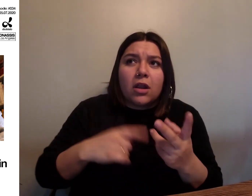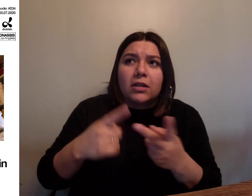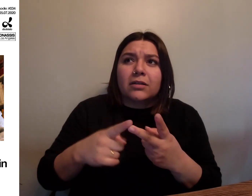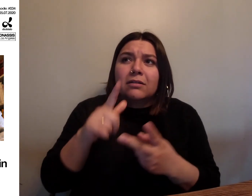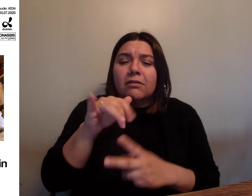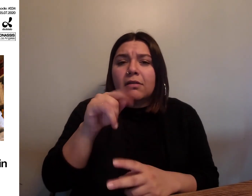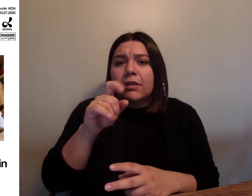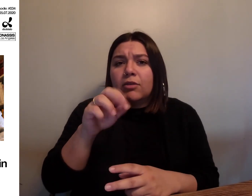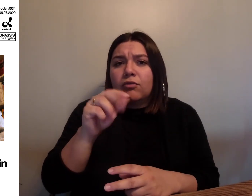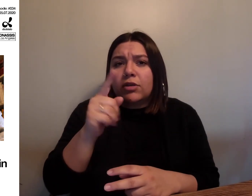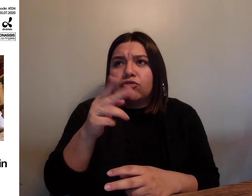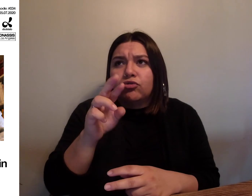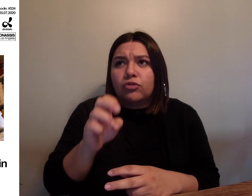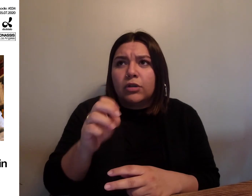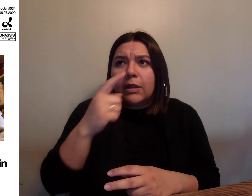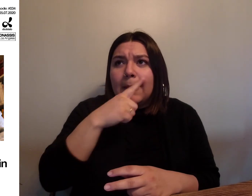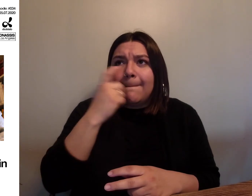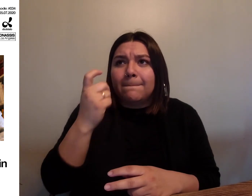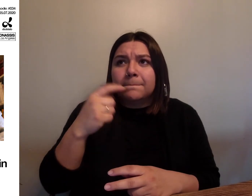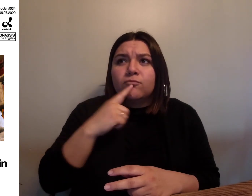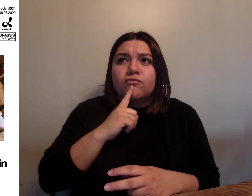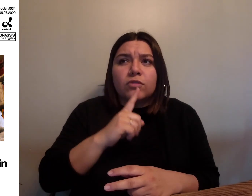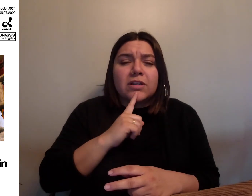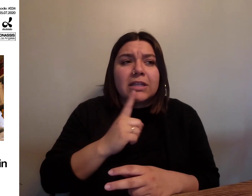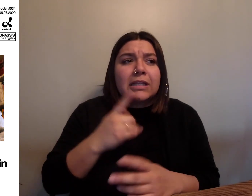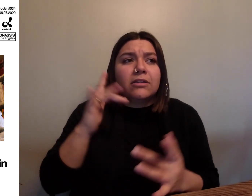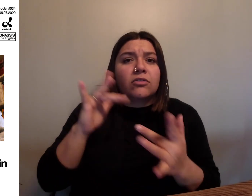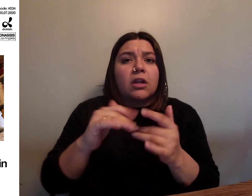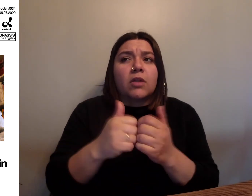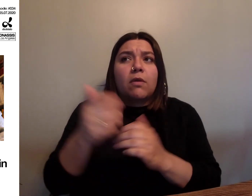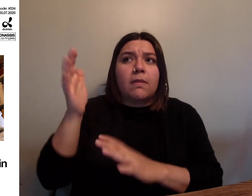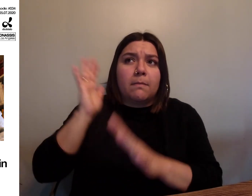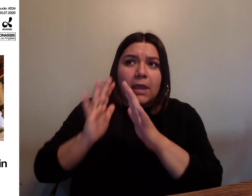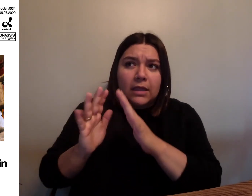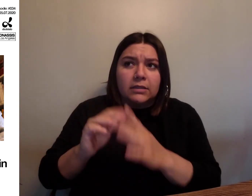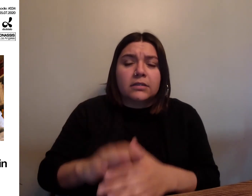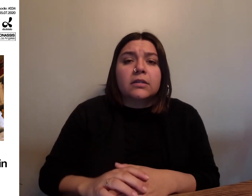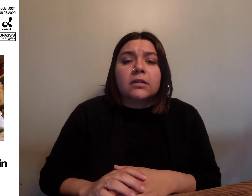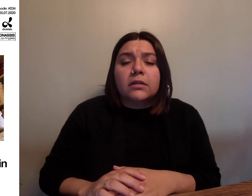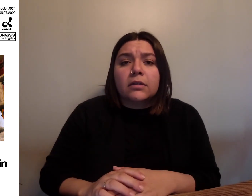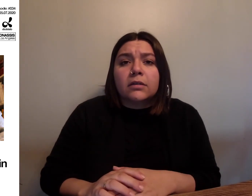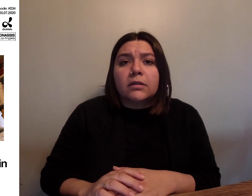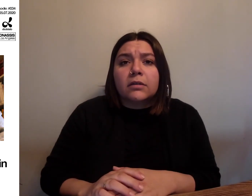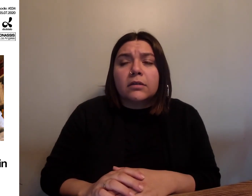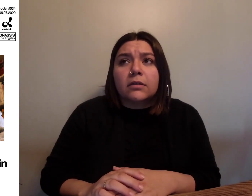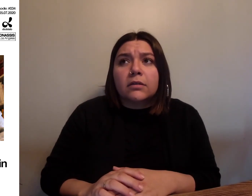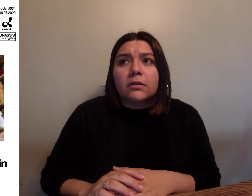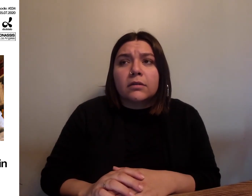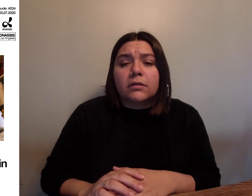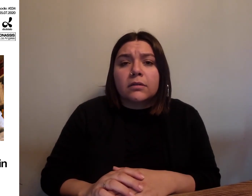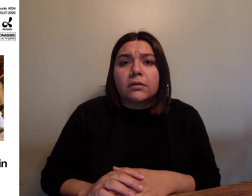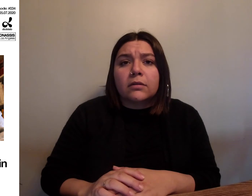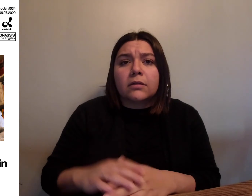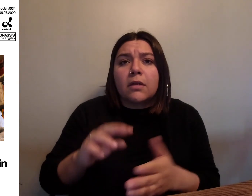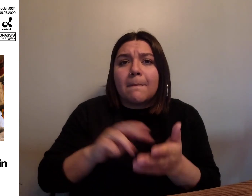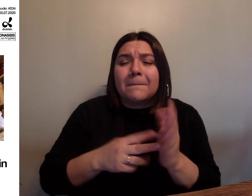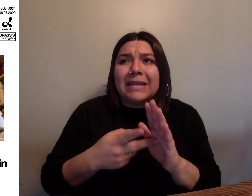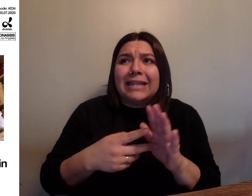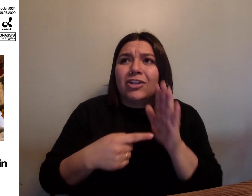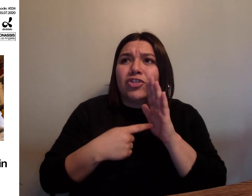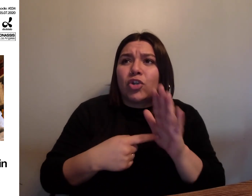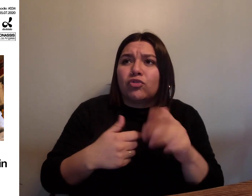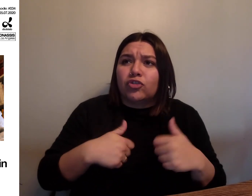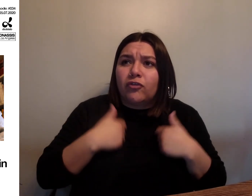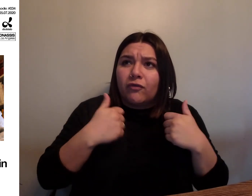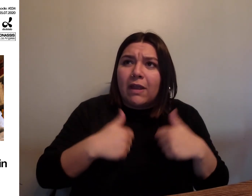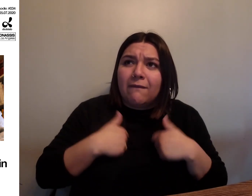literature, because it is a contact with the past. It is an image and sign of